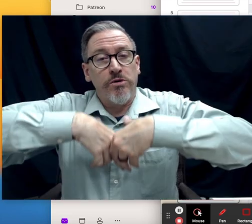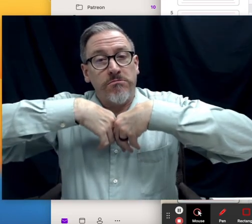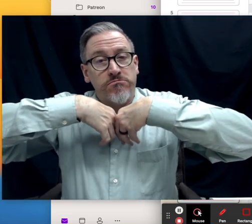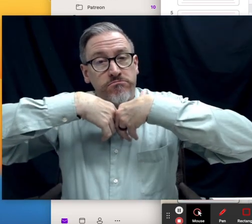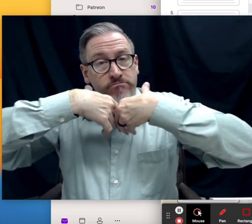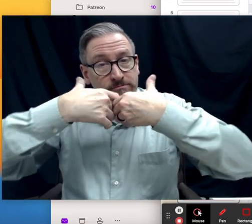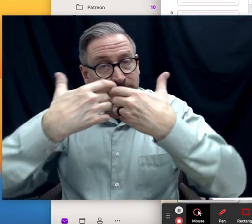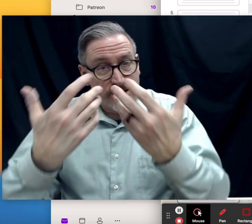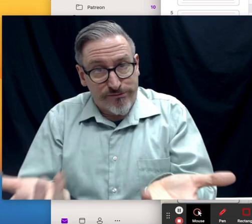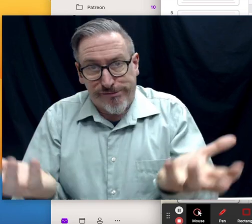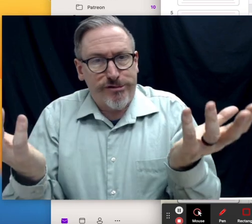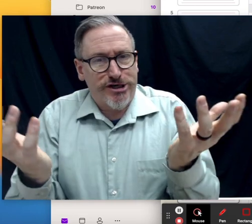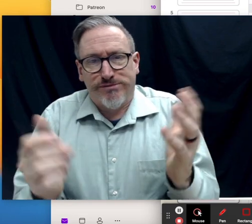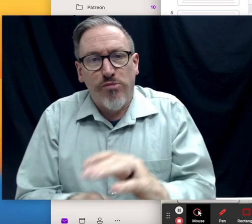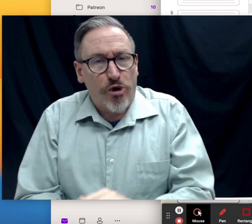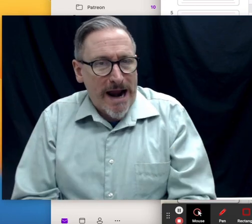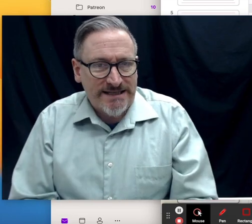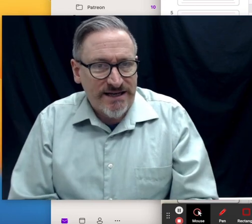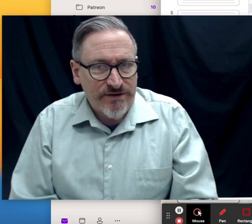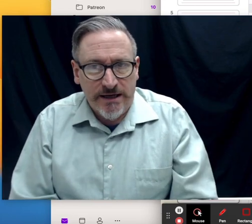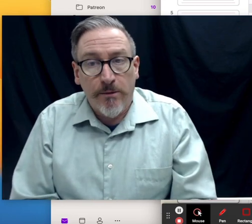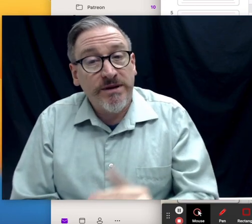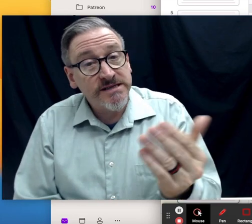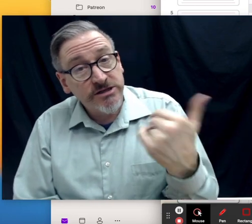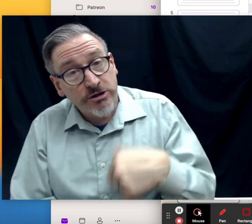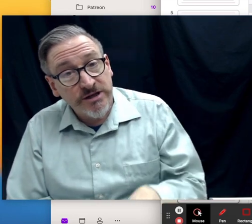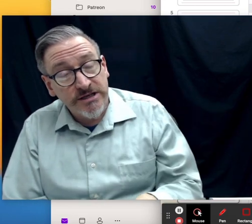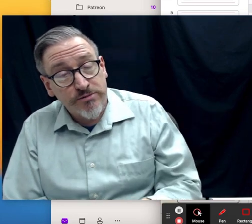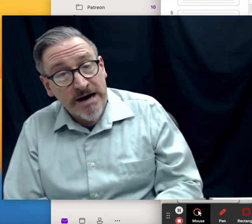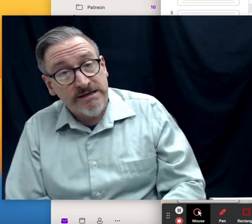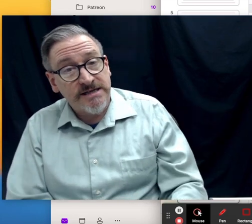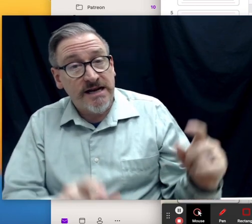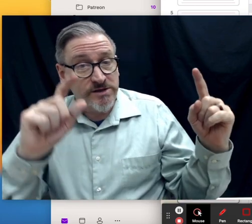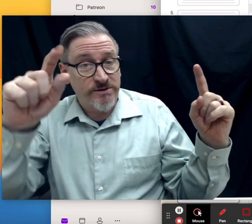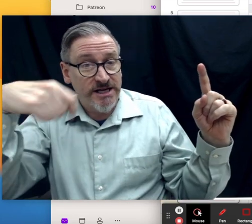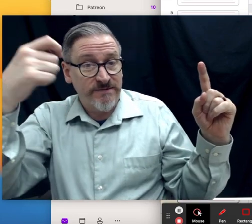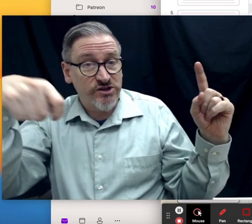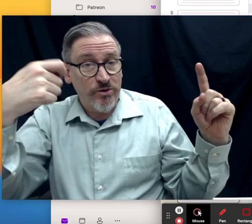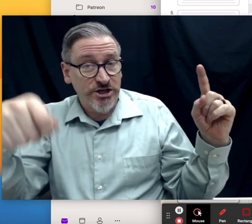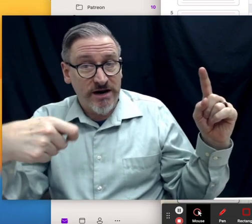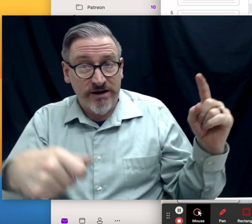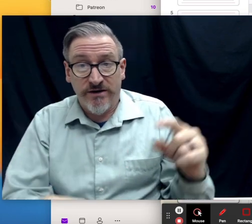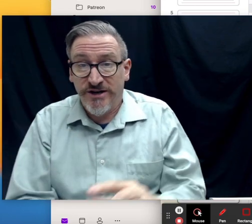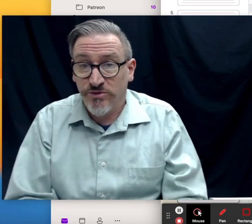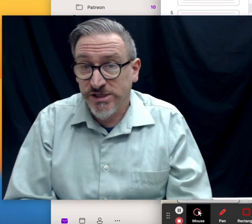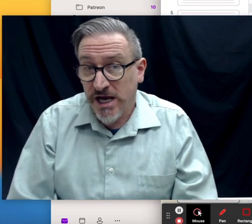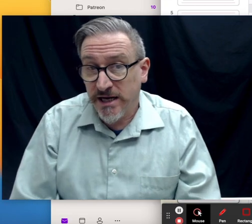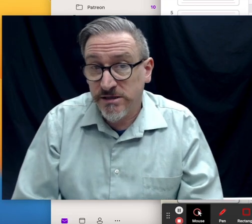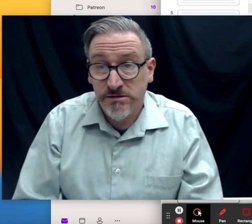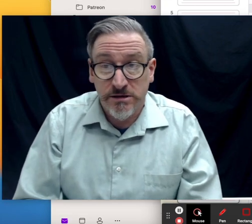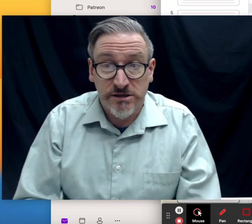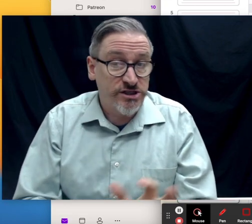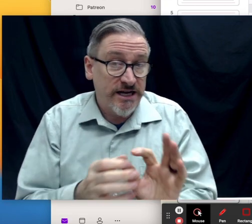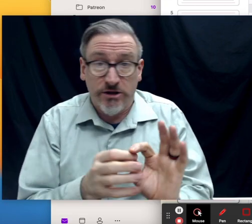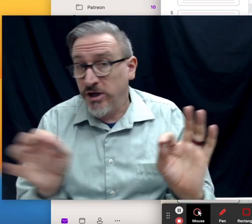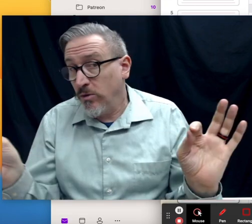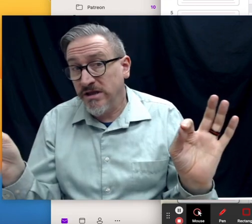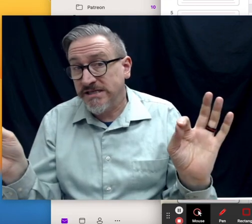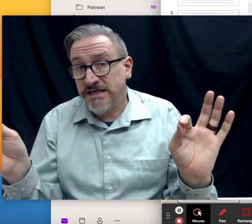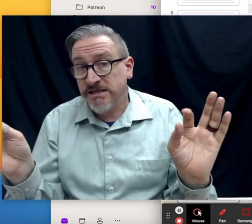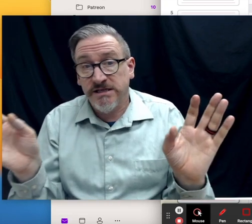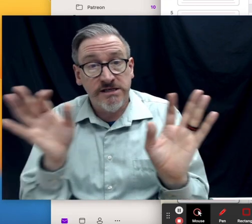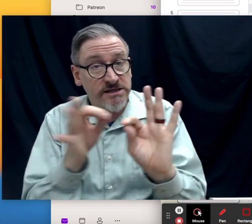so just more activity, but this is a good thing to practice. And as I was saying, switching out individual signs. Let's just take a